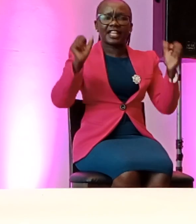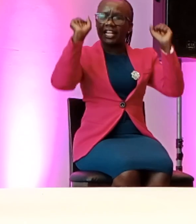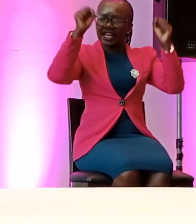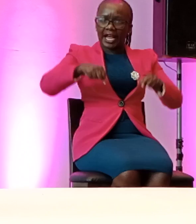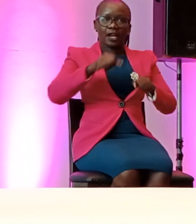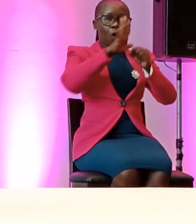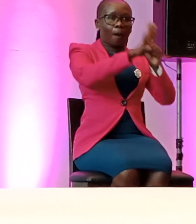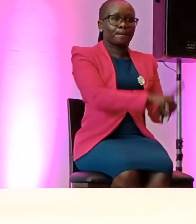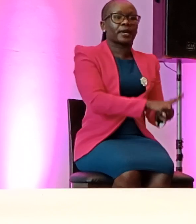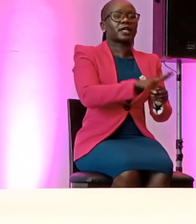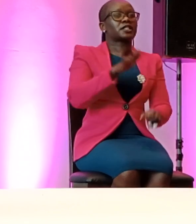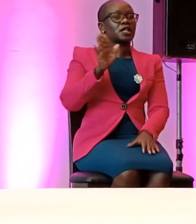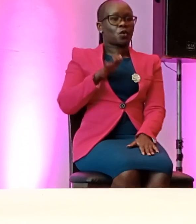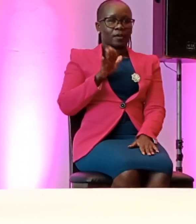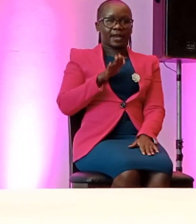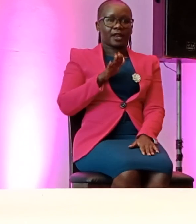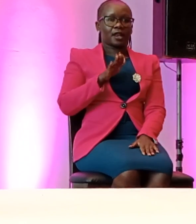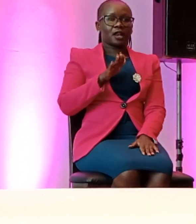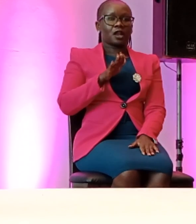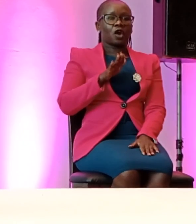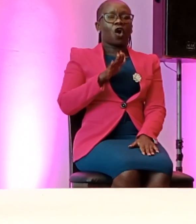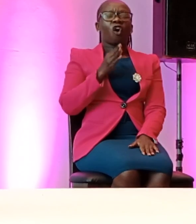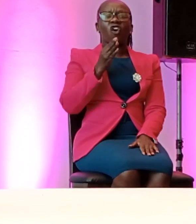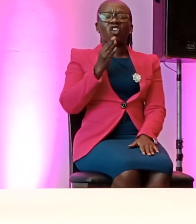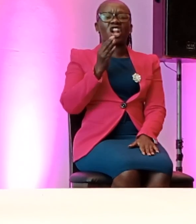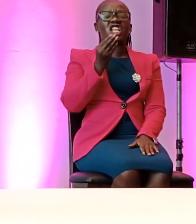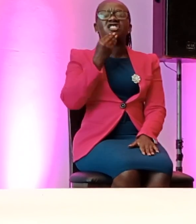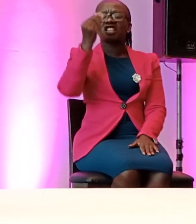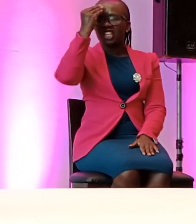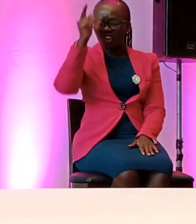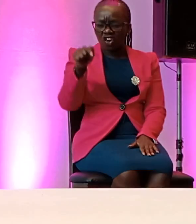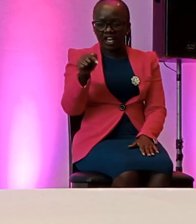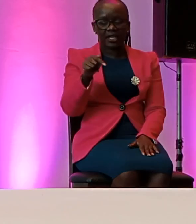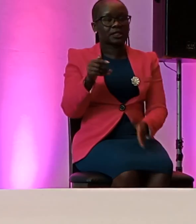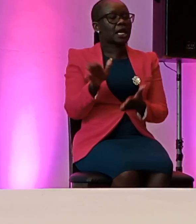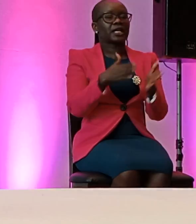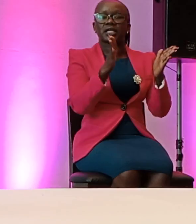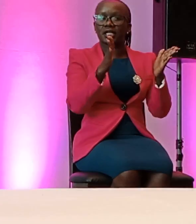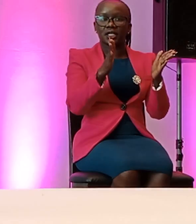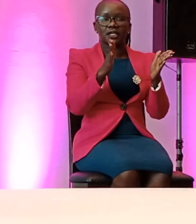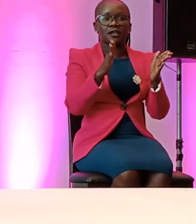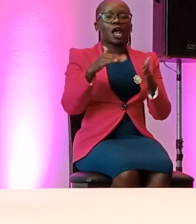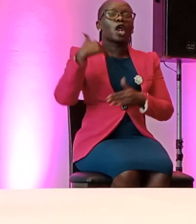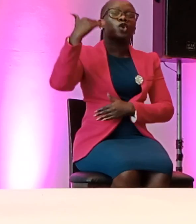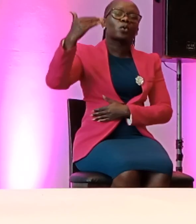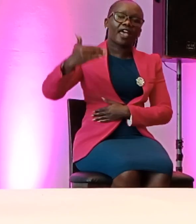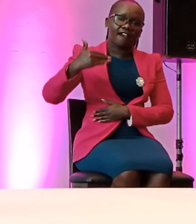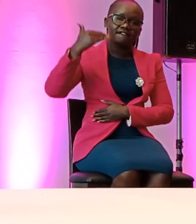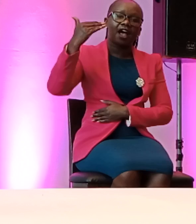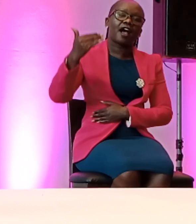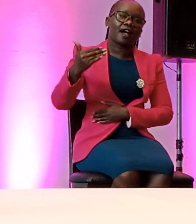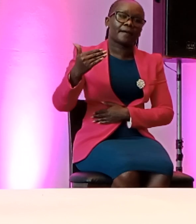oppress women or deny them a chance to ever